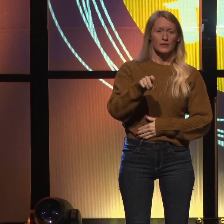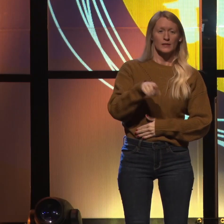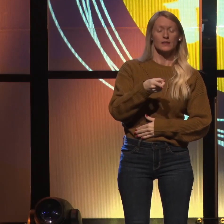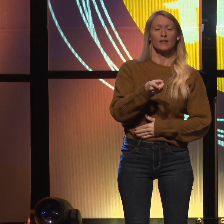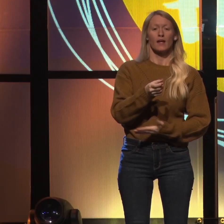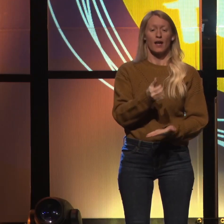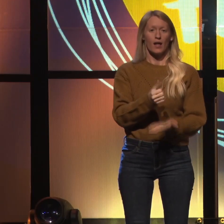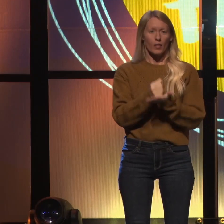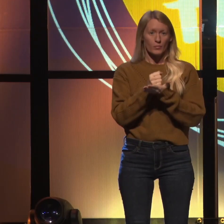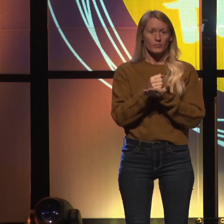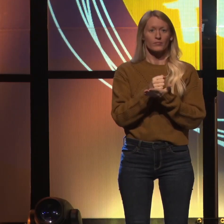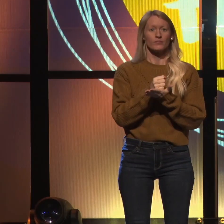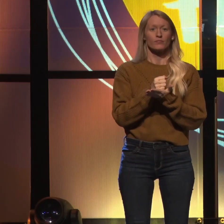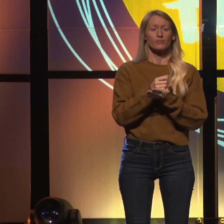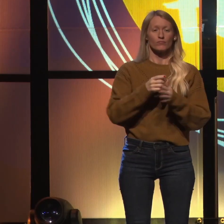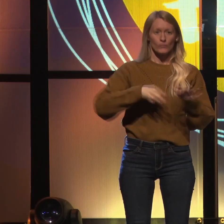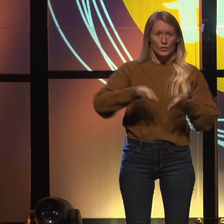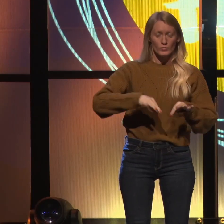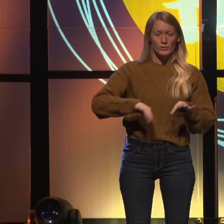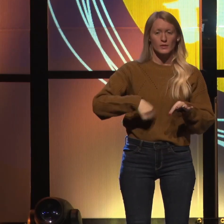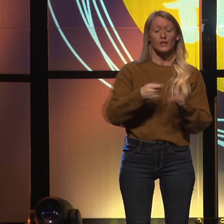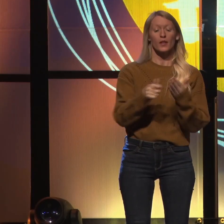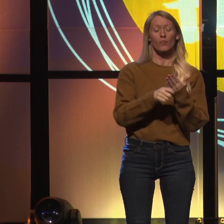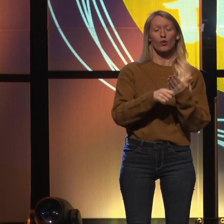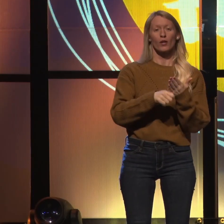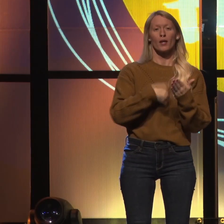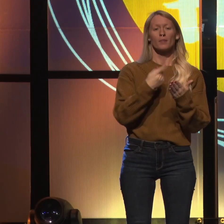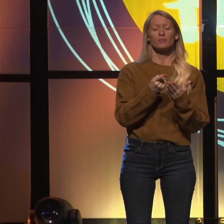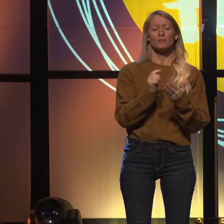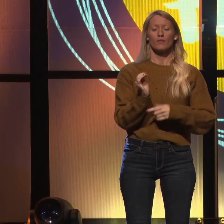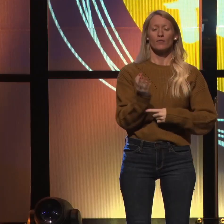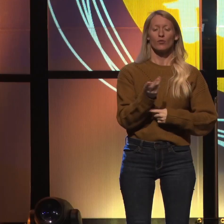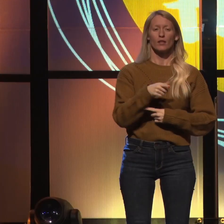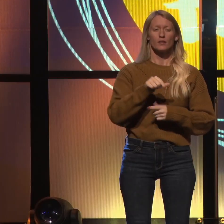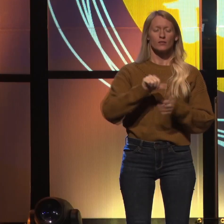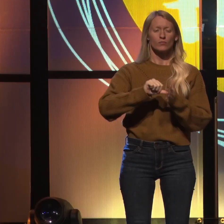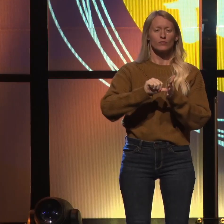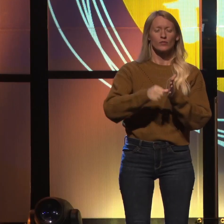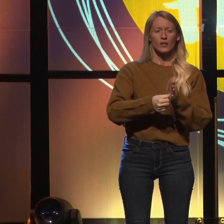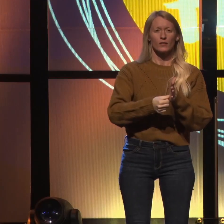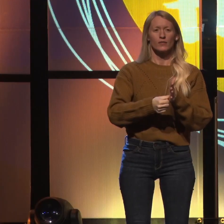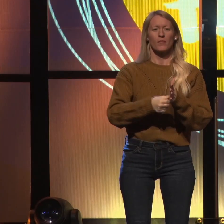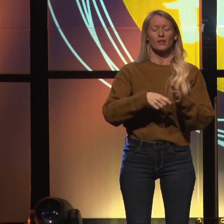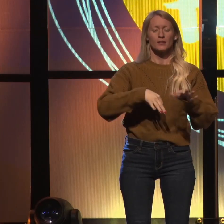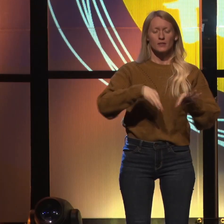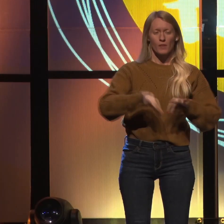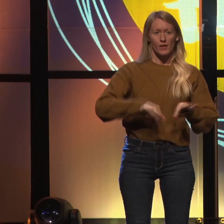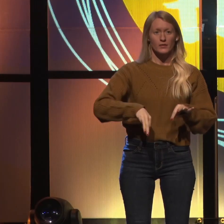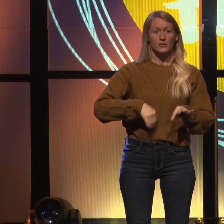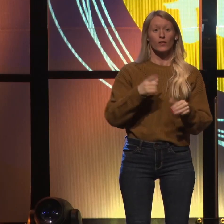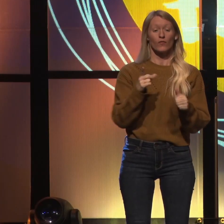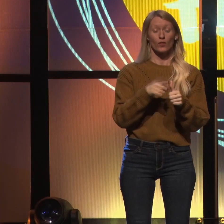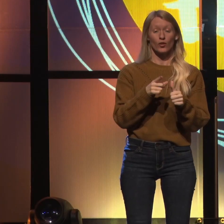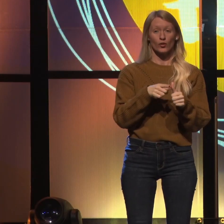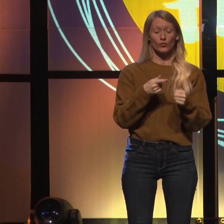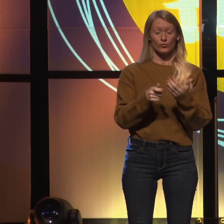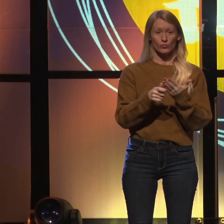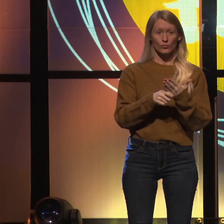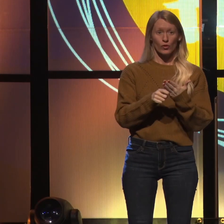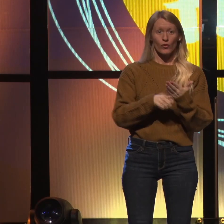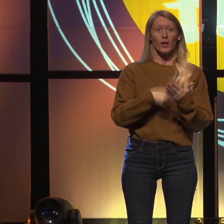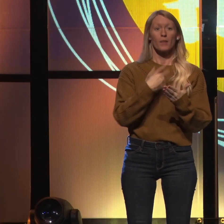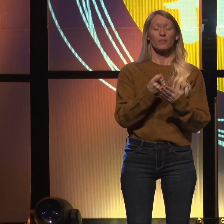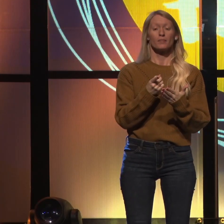a few things that I love to point out. So everyone, grab the program. Inside of it, first off, is our